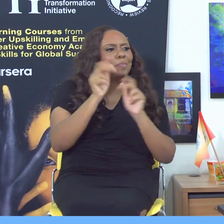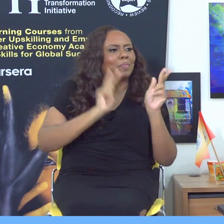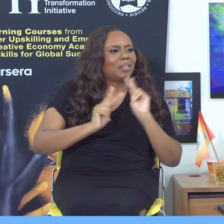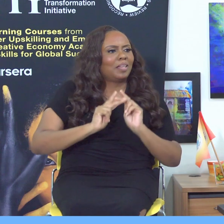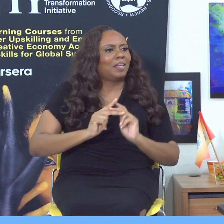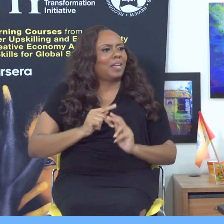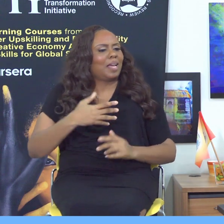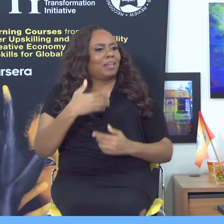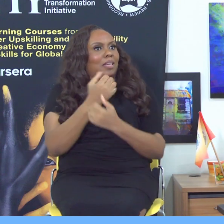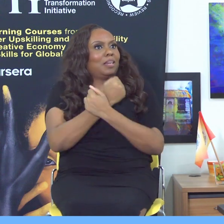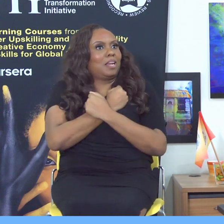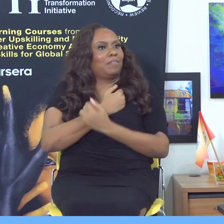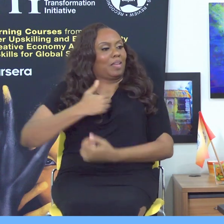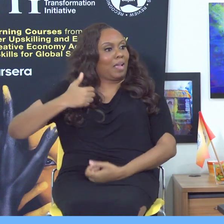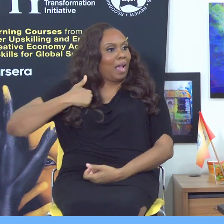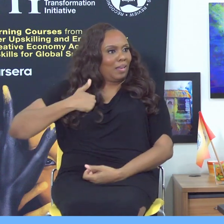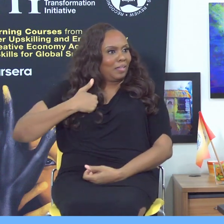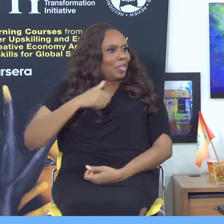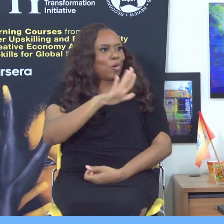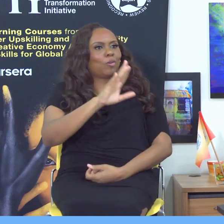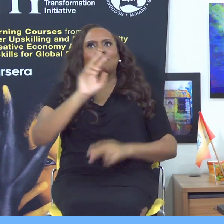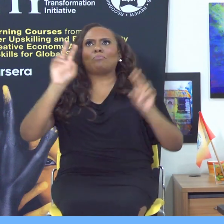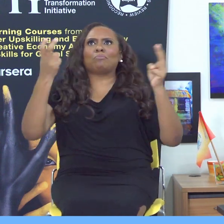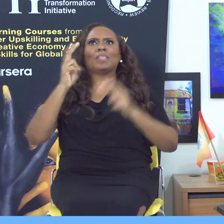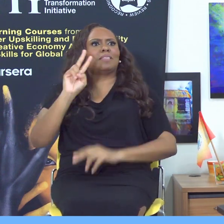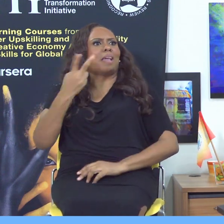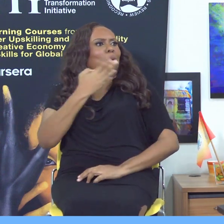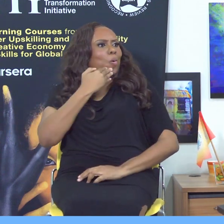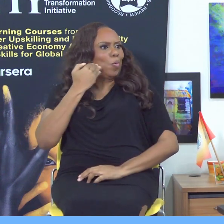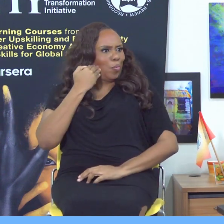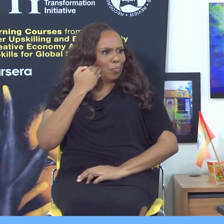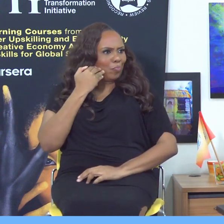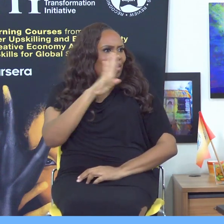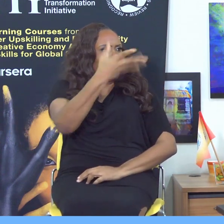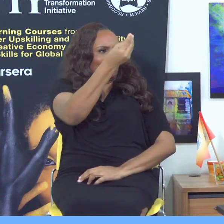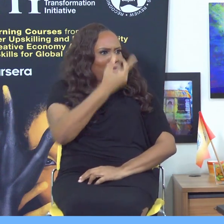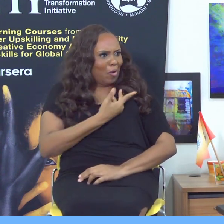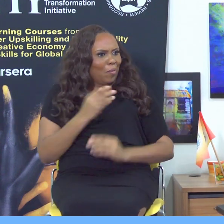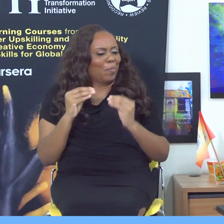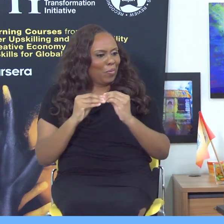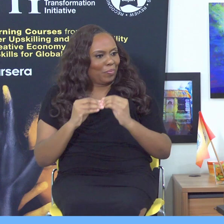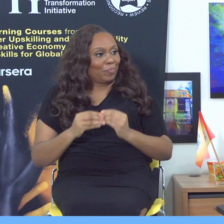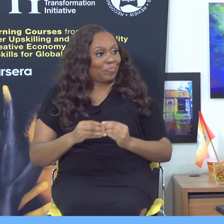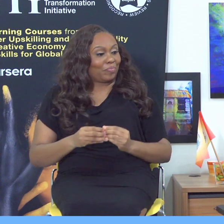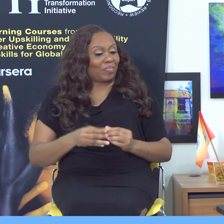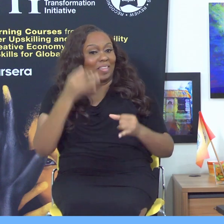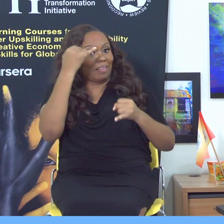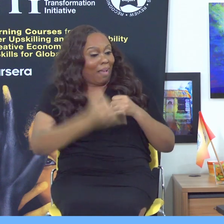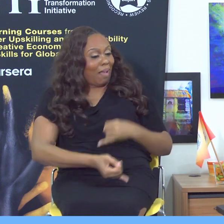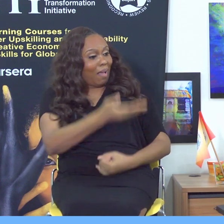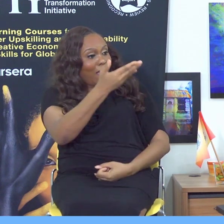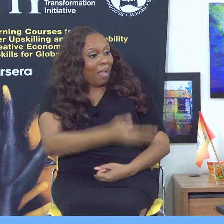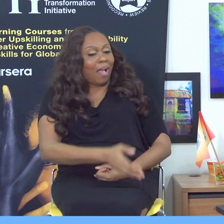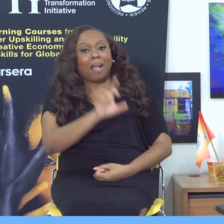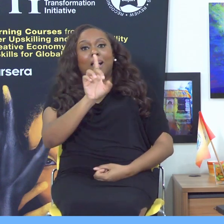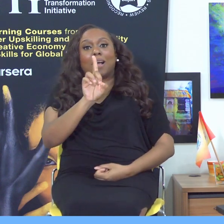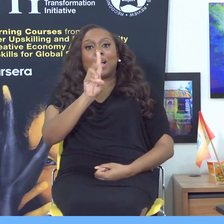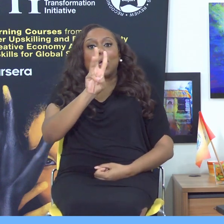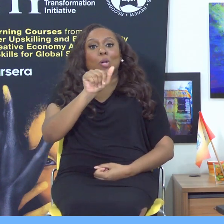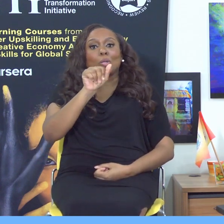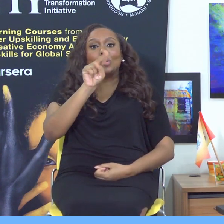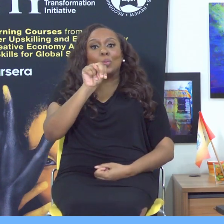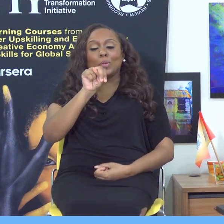Canada a second home. Also very interesting. We'll hear more from her this afternoon. And lastly, but not leastly, Mr. Dwayne